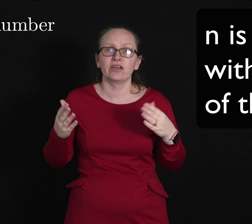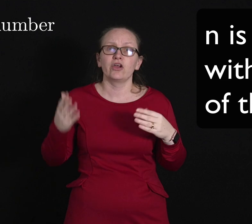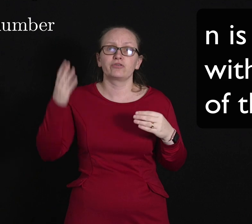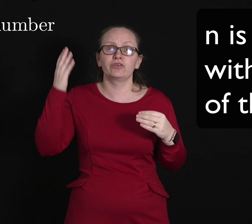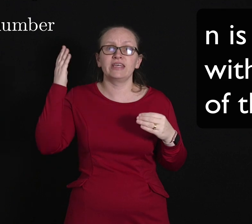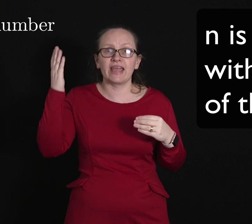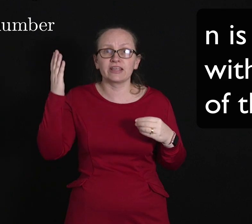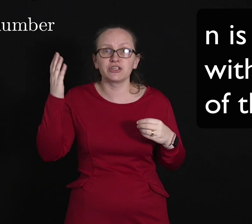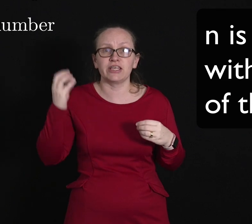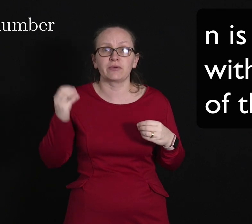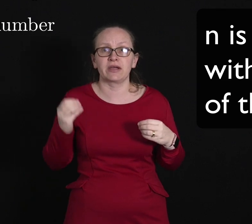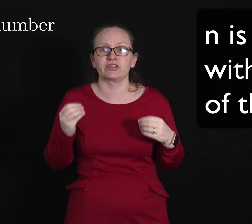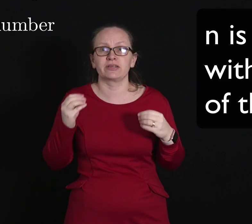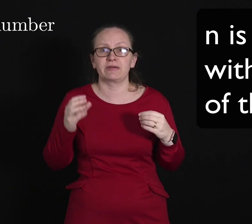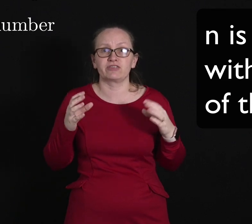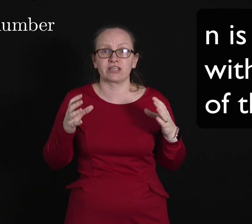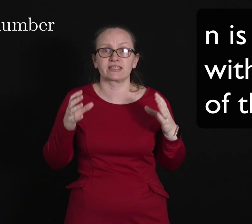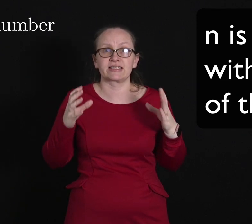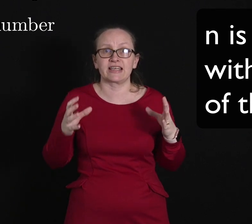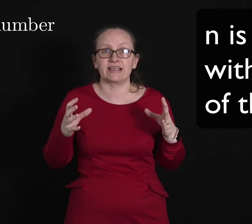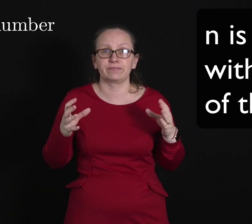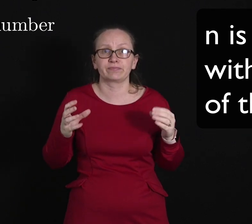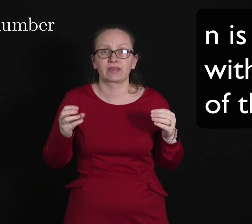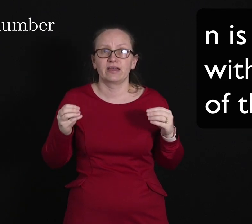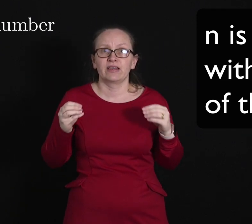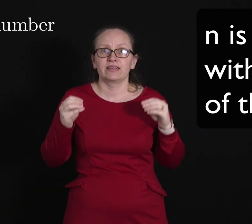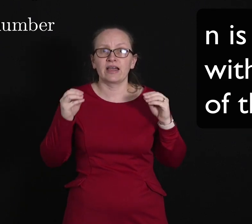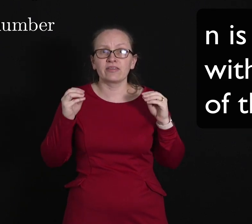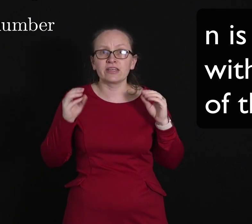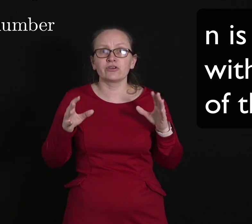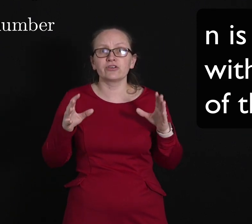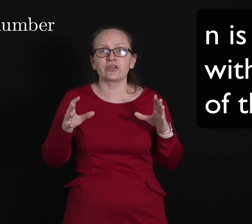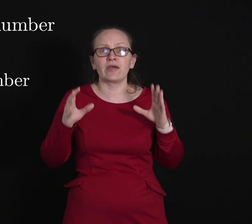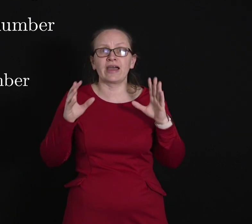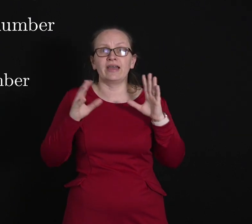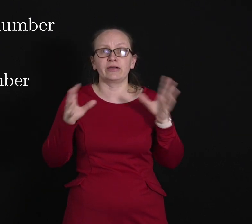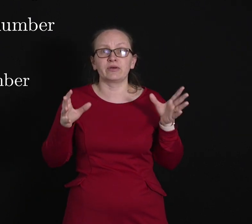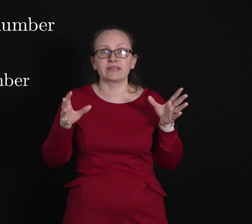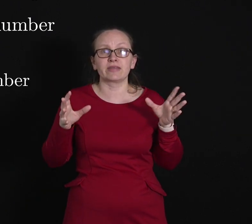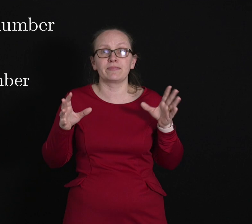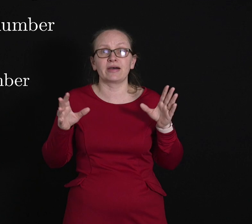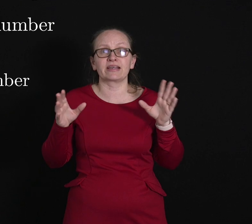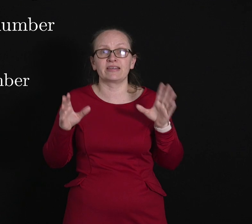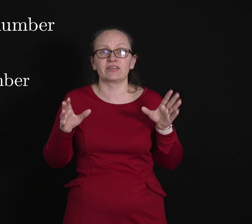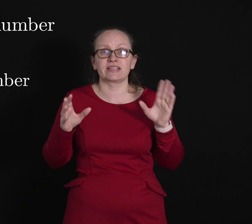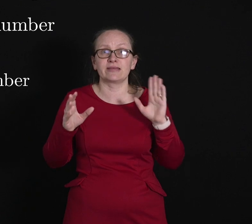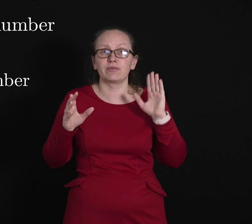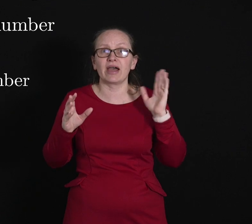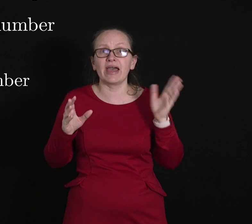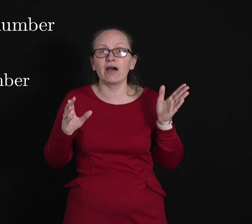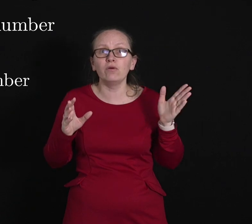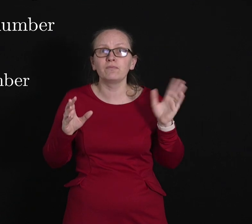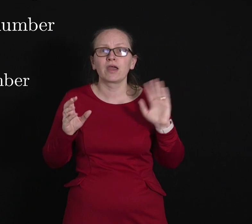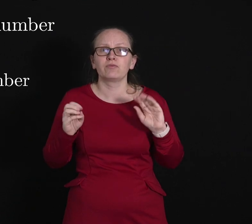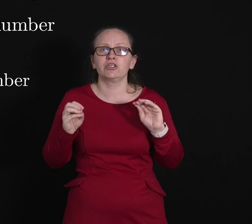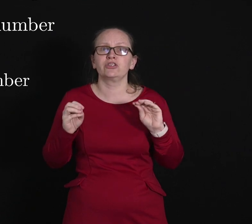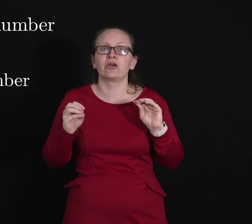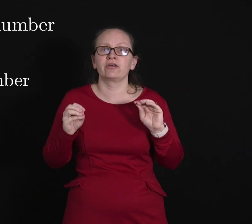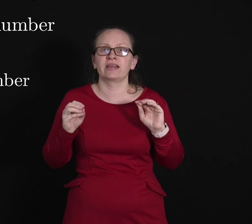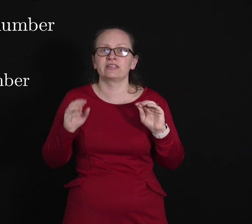through the energy equation that we've just seen. Now there's also a quantum number given the symbol L which is known as